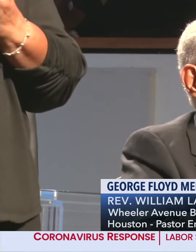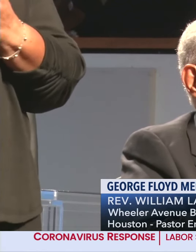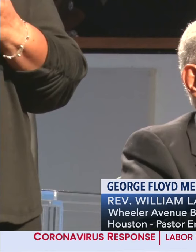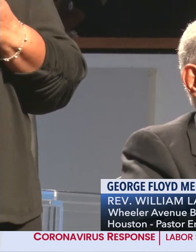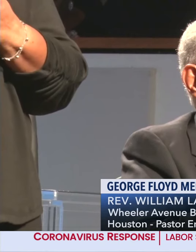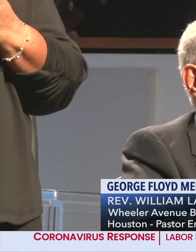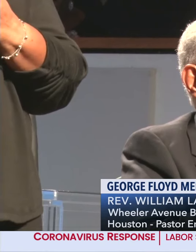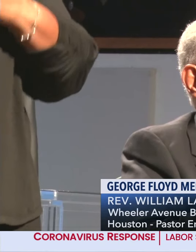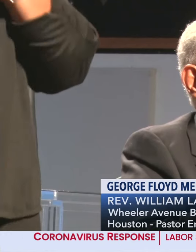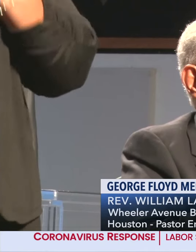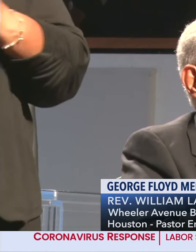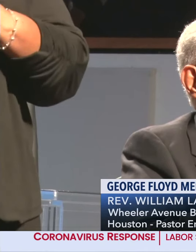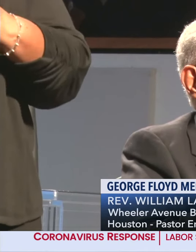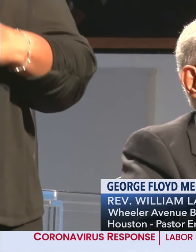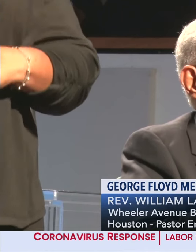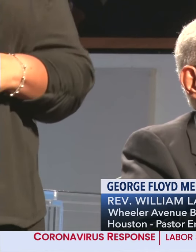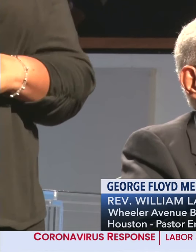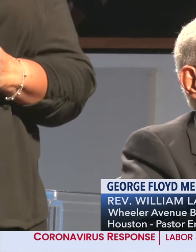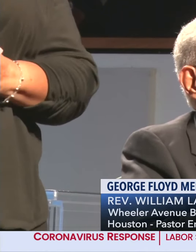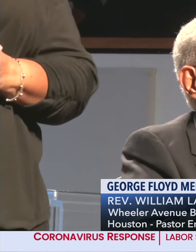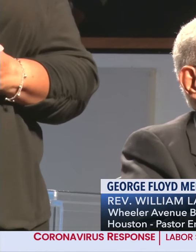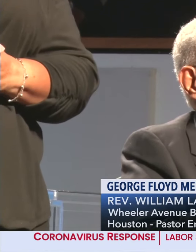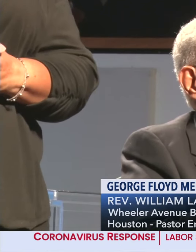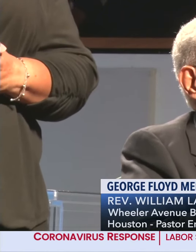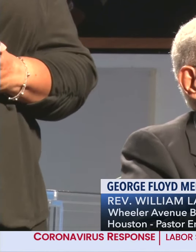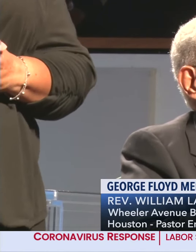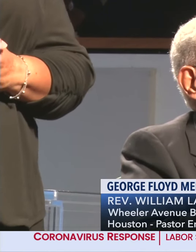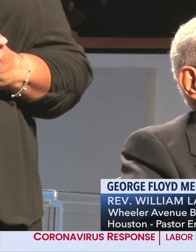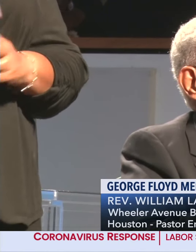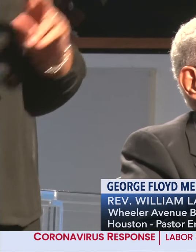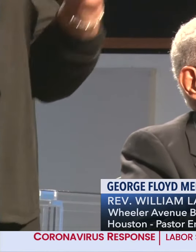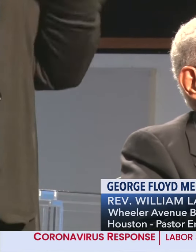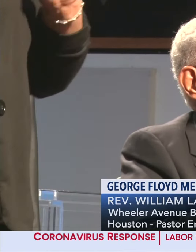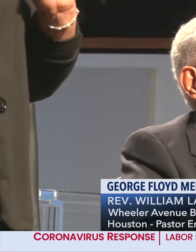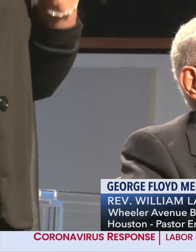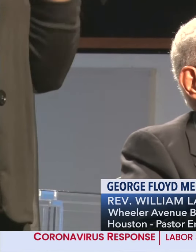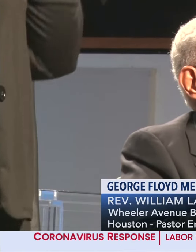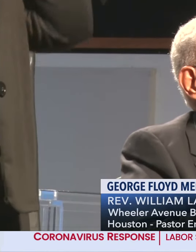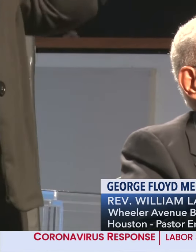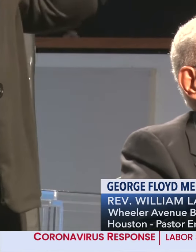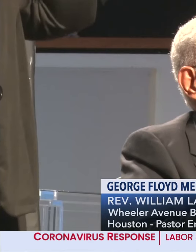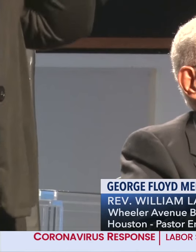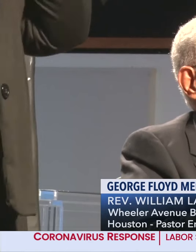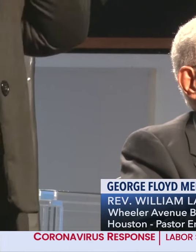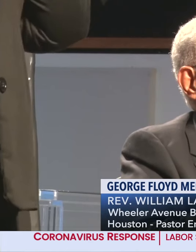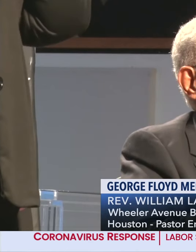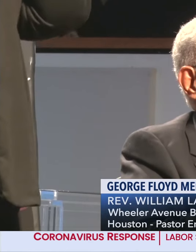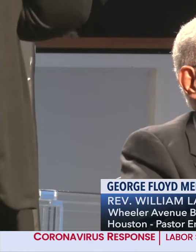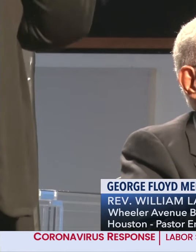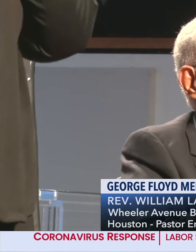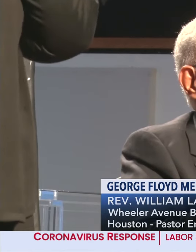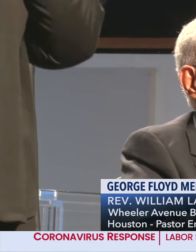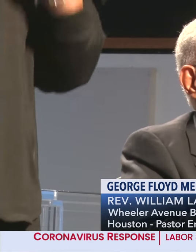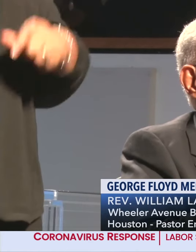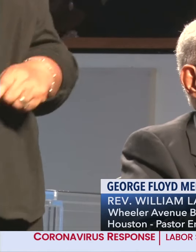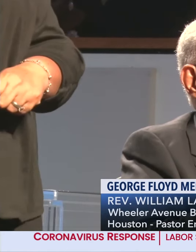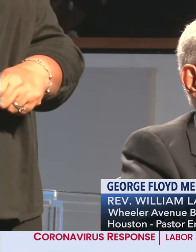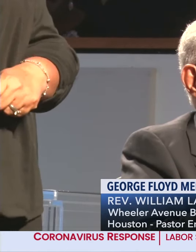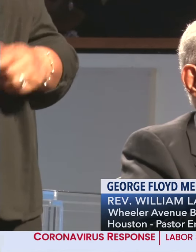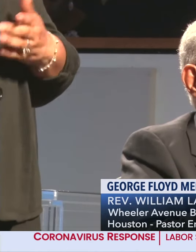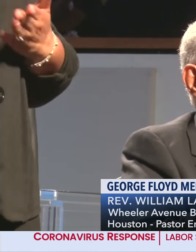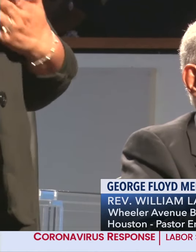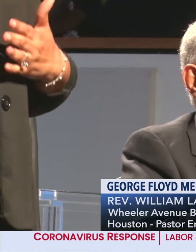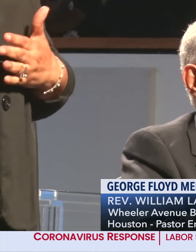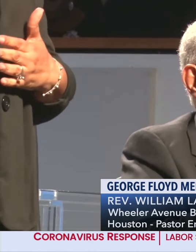trusted him. People have been wondering whether or not this is going to be like other